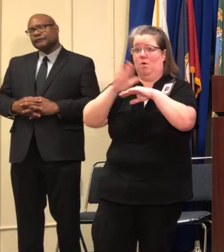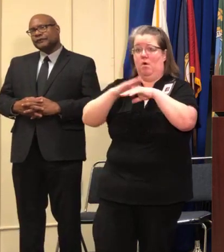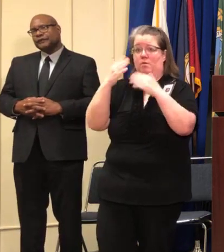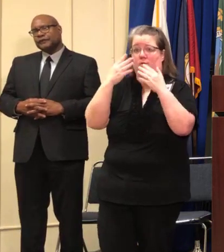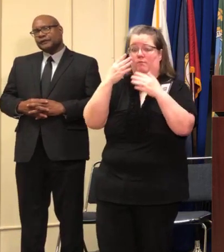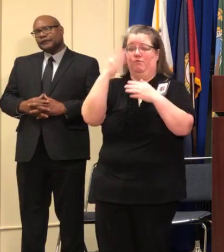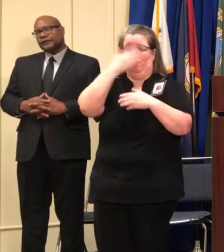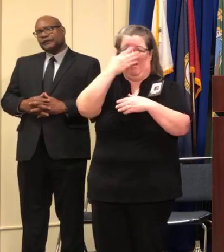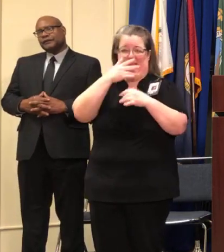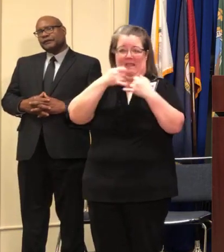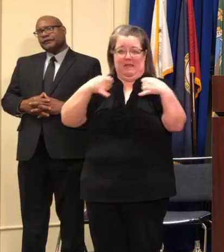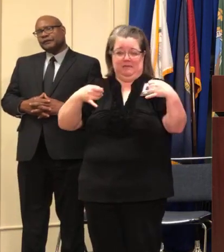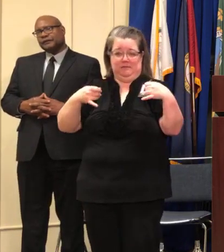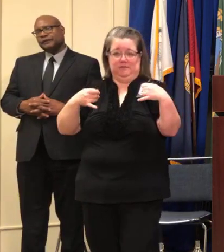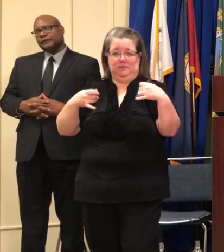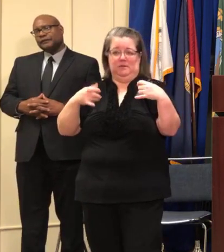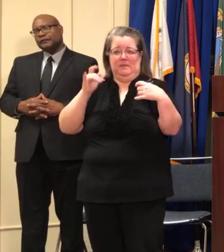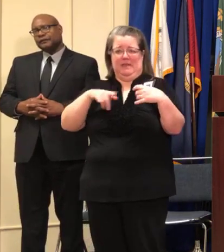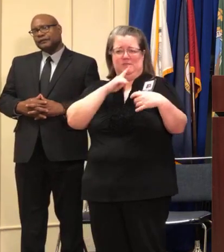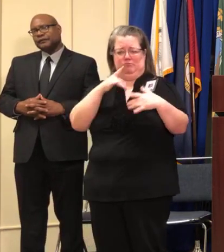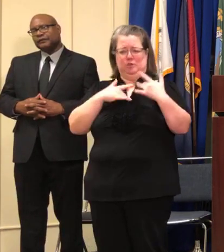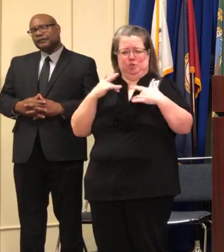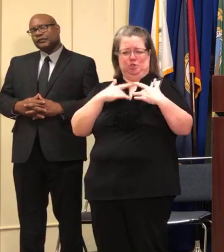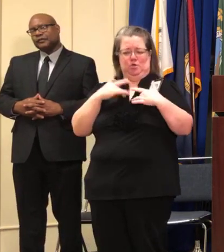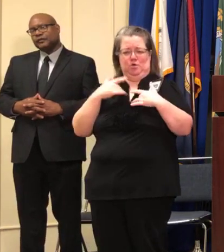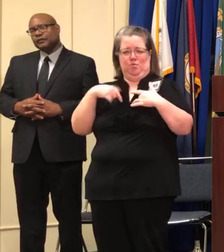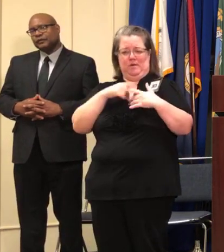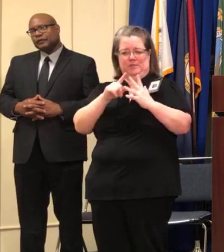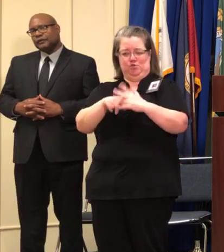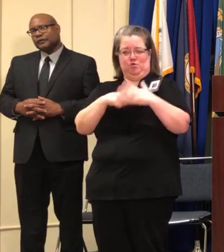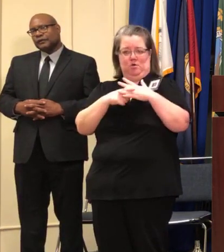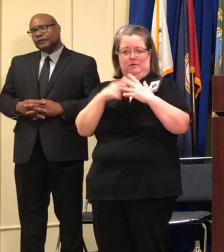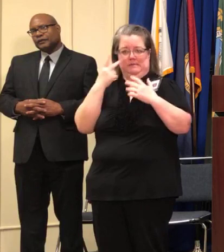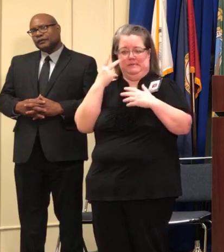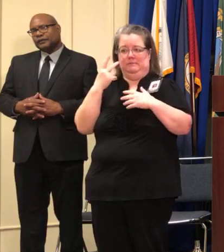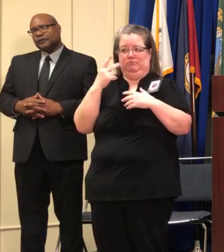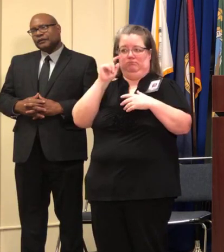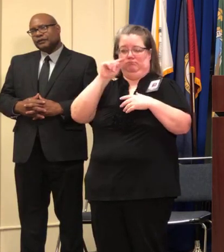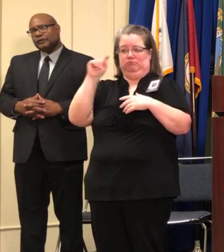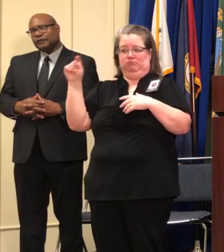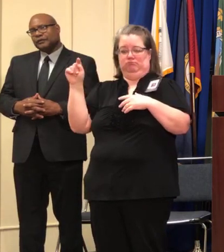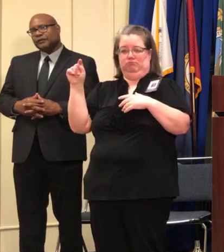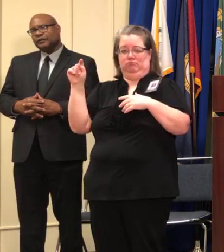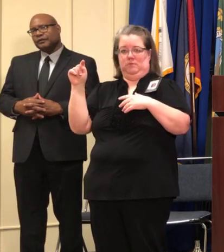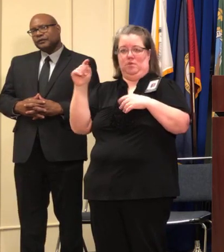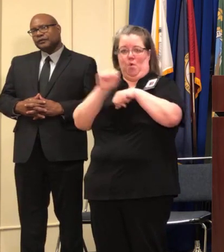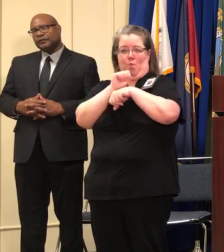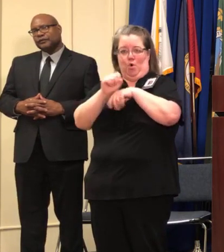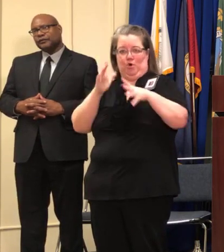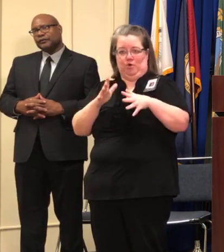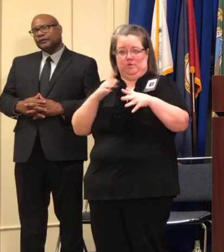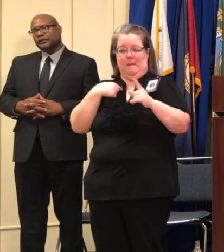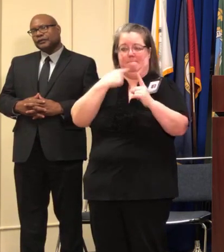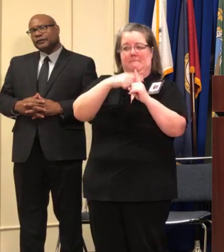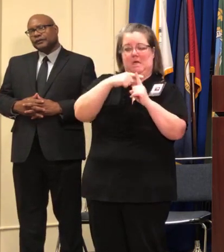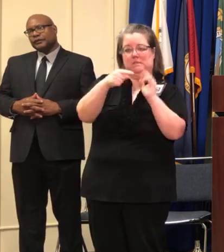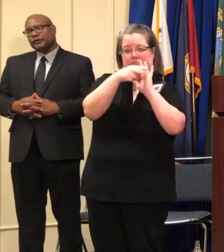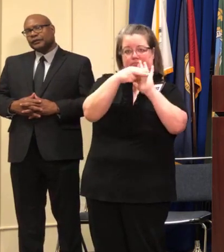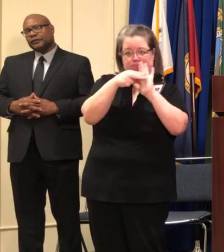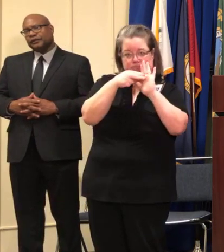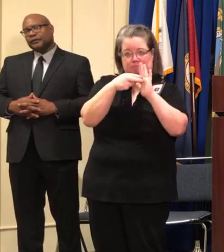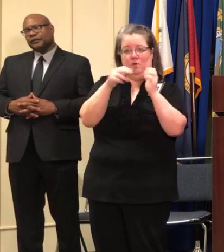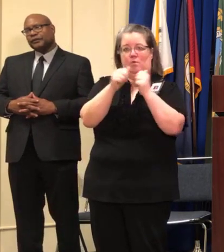lines. You mentioned that is a real concern when we start seeing those frontline workers testing positive, and we are seeing